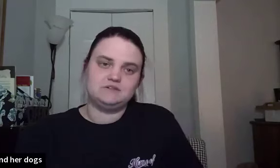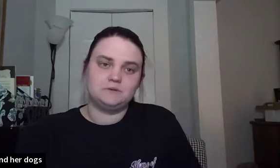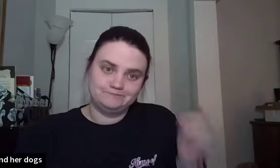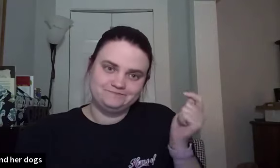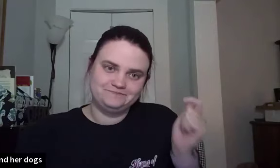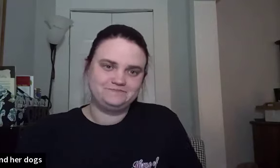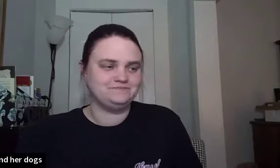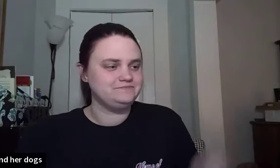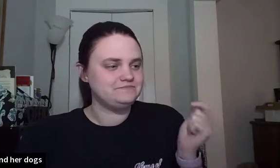this one.